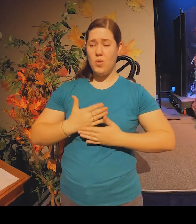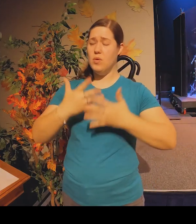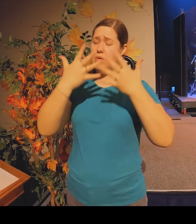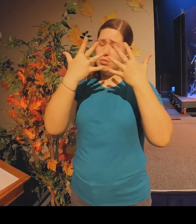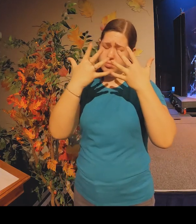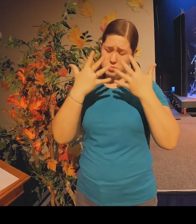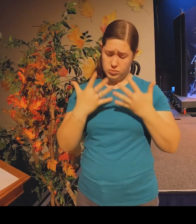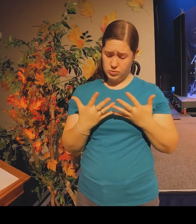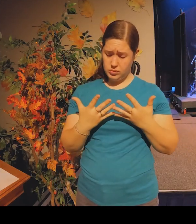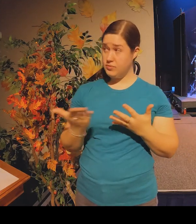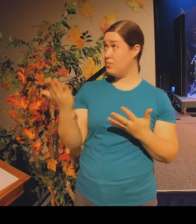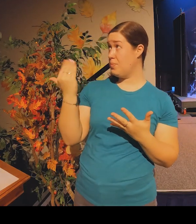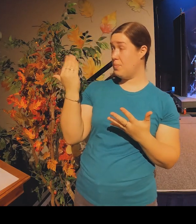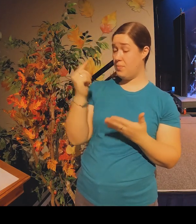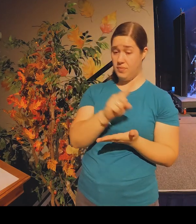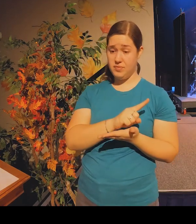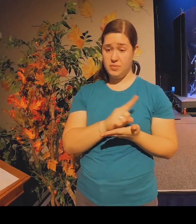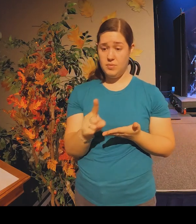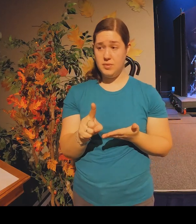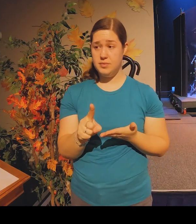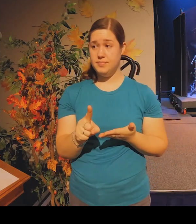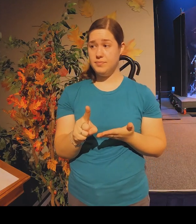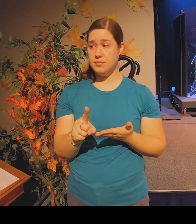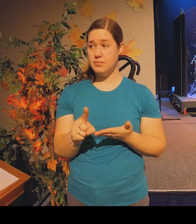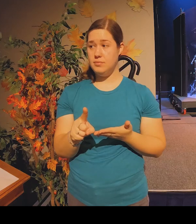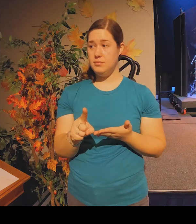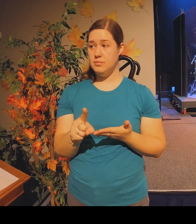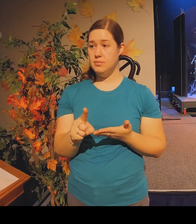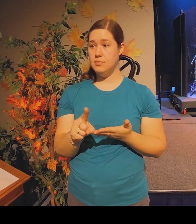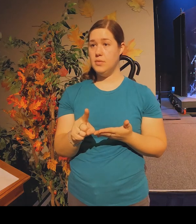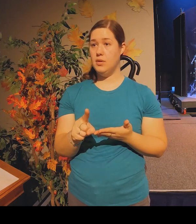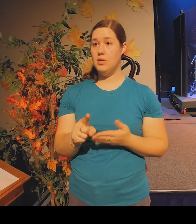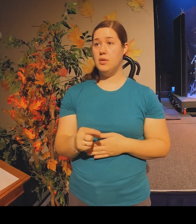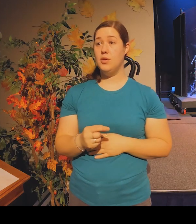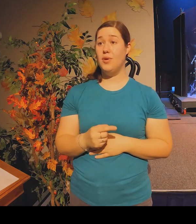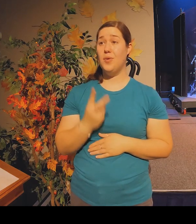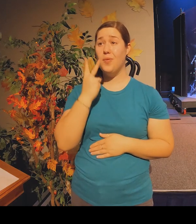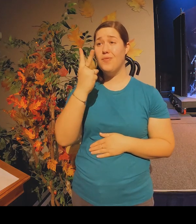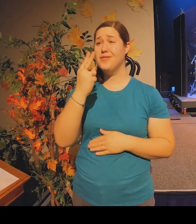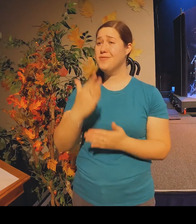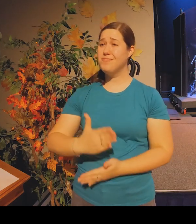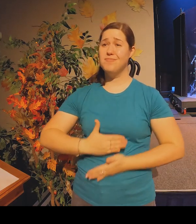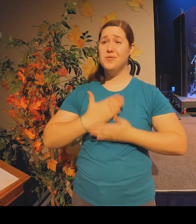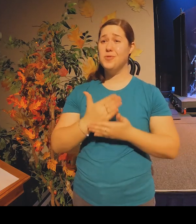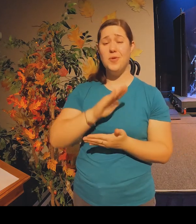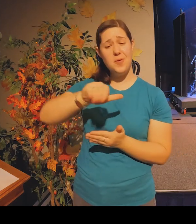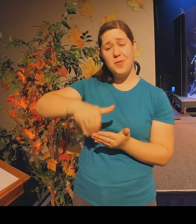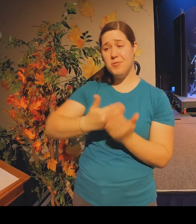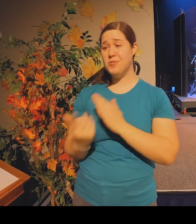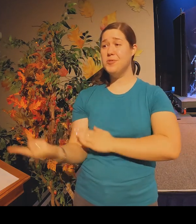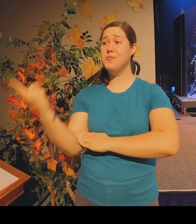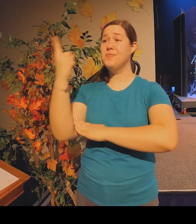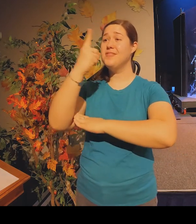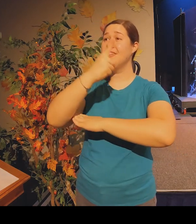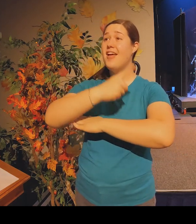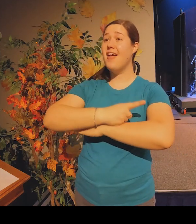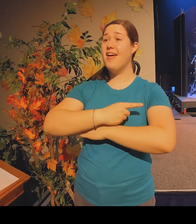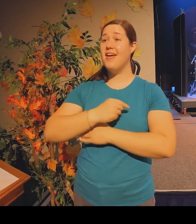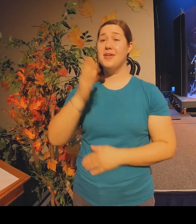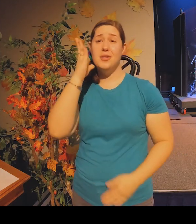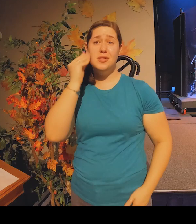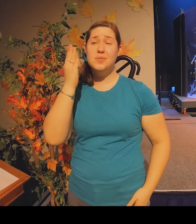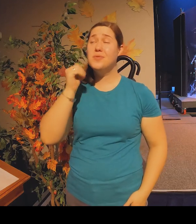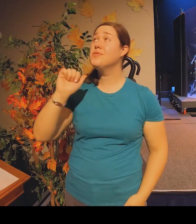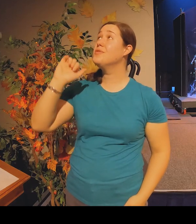week. We greet with thanks the beauty of a new day, the joy of experiencing your creation